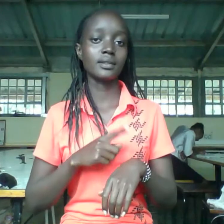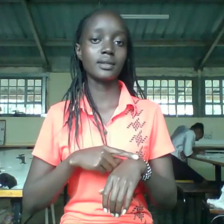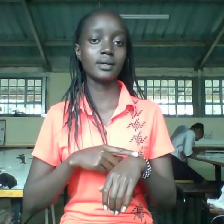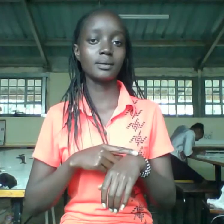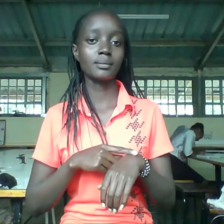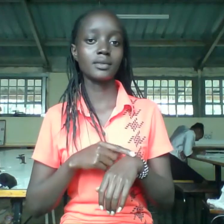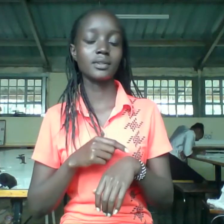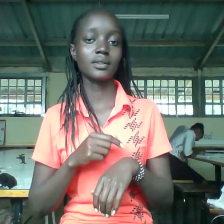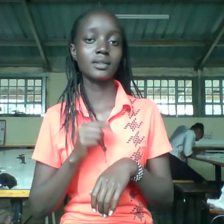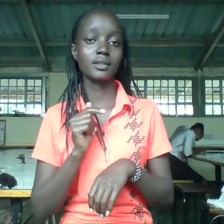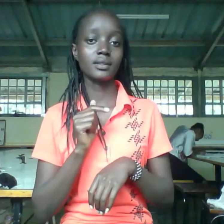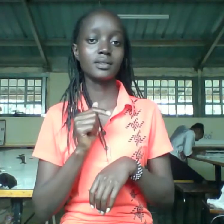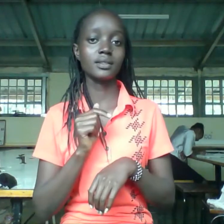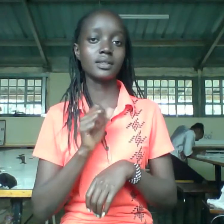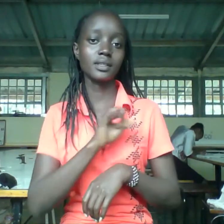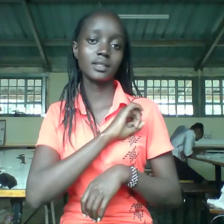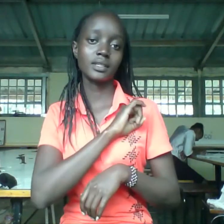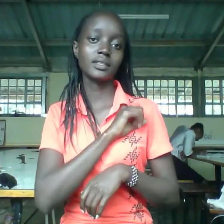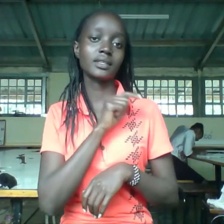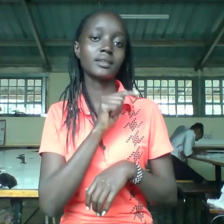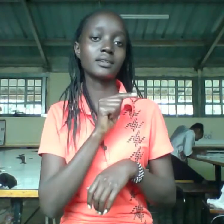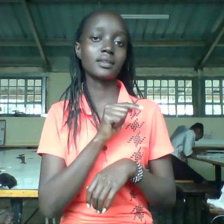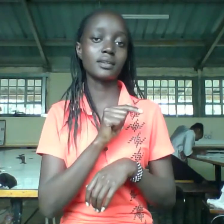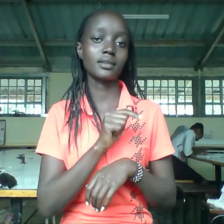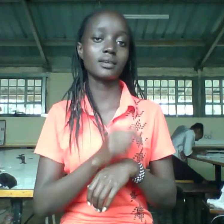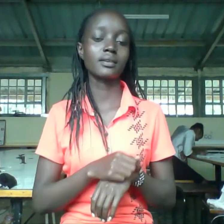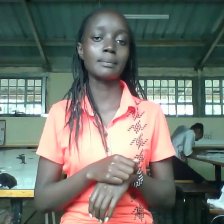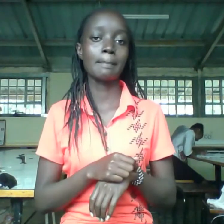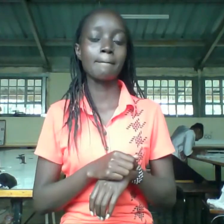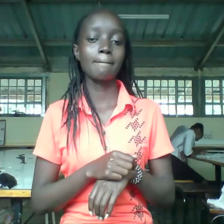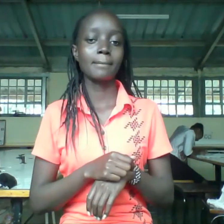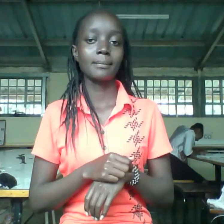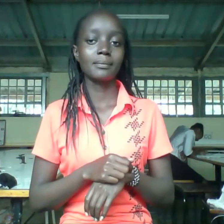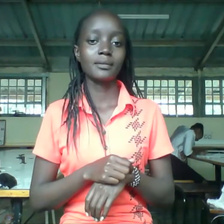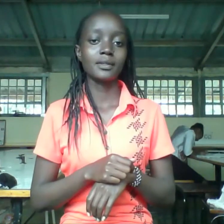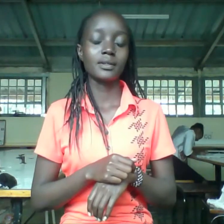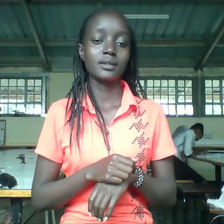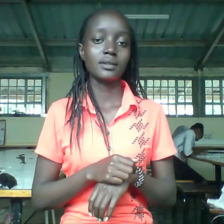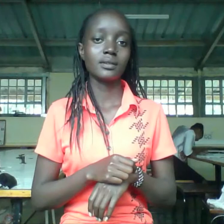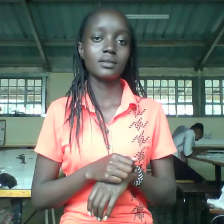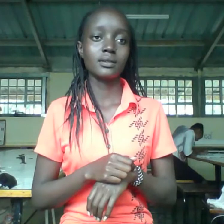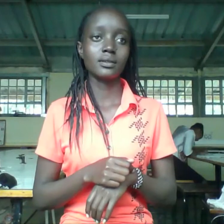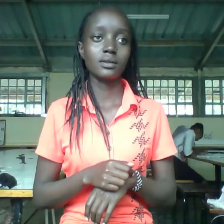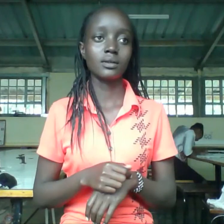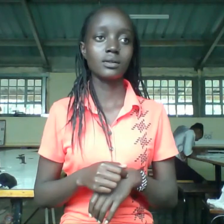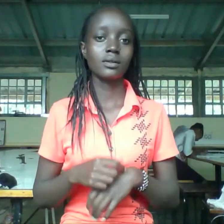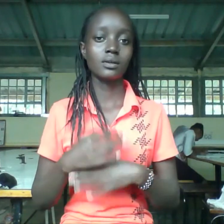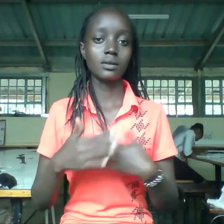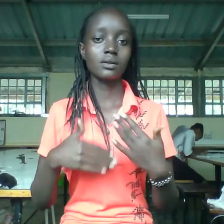miracle. Of course, things that happened on the farm were not all beds of